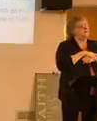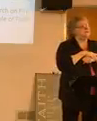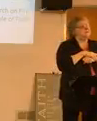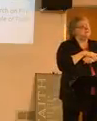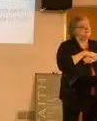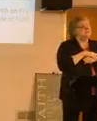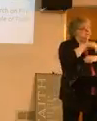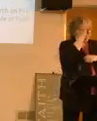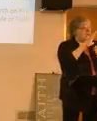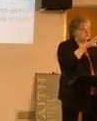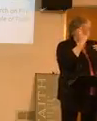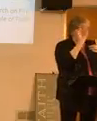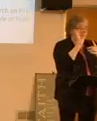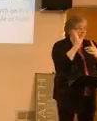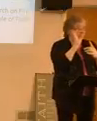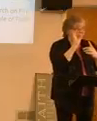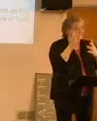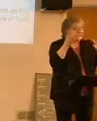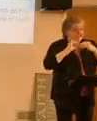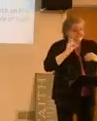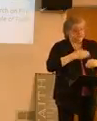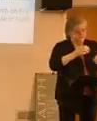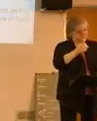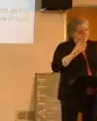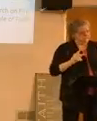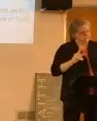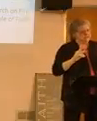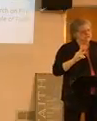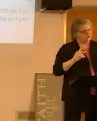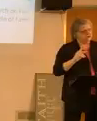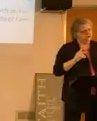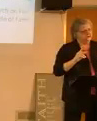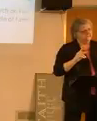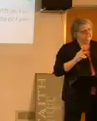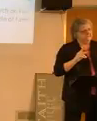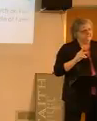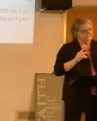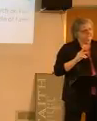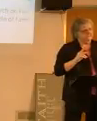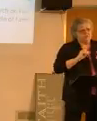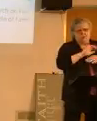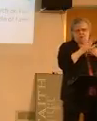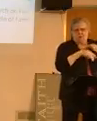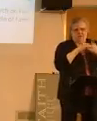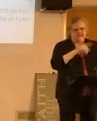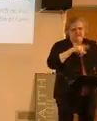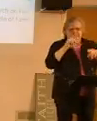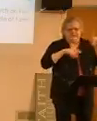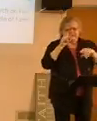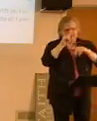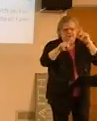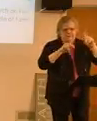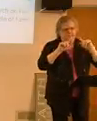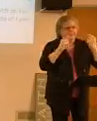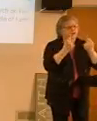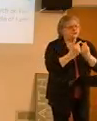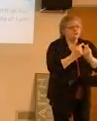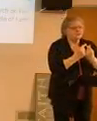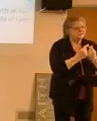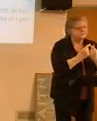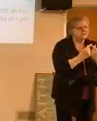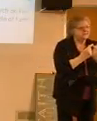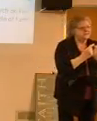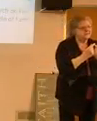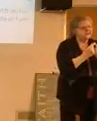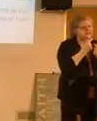God chooses, gives us the privilege and opportunity. All the different people groups, the latest,